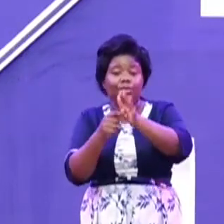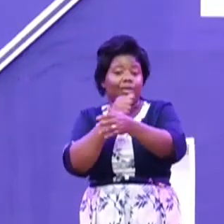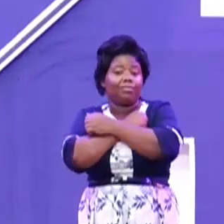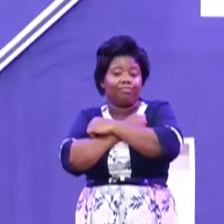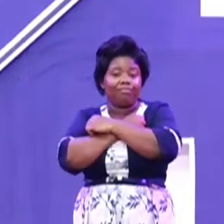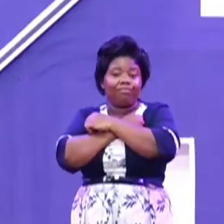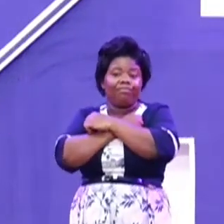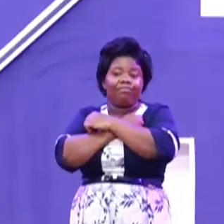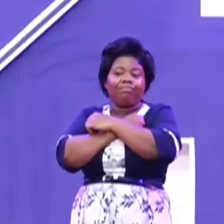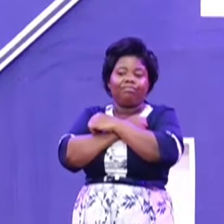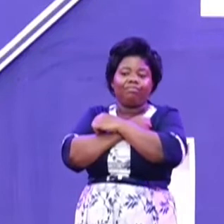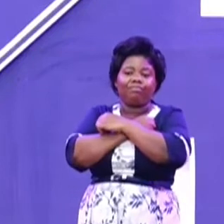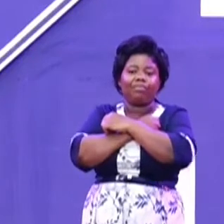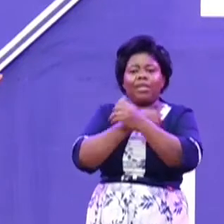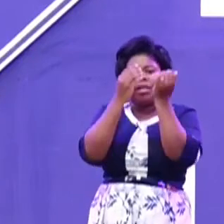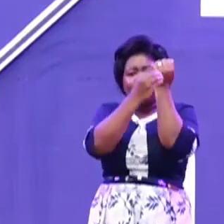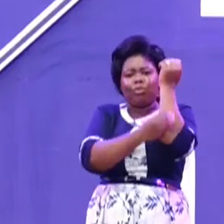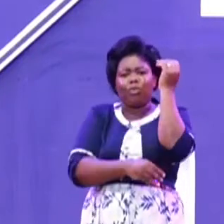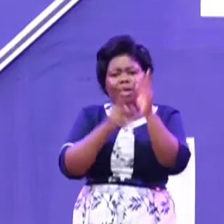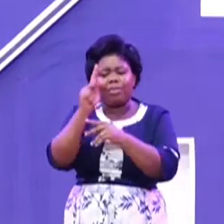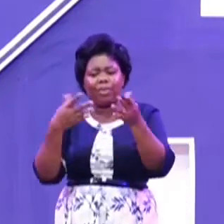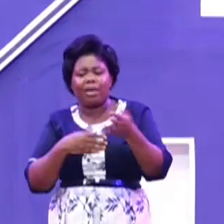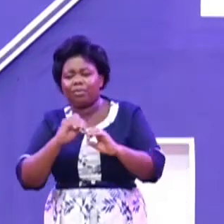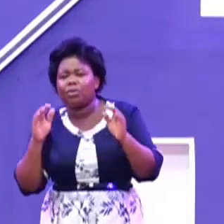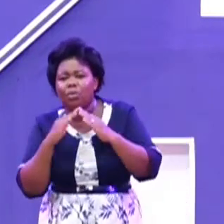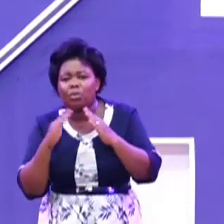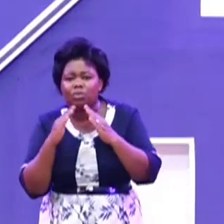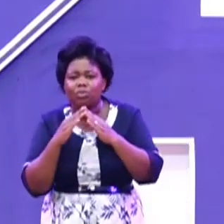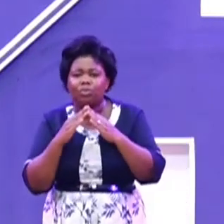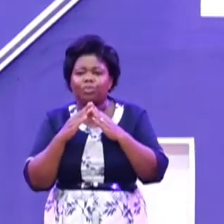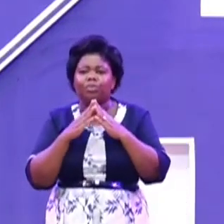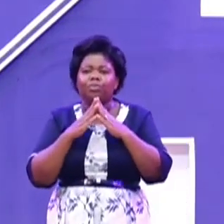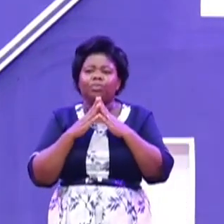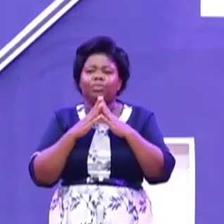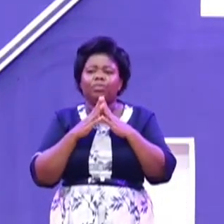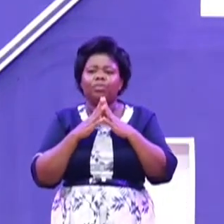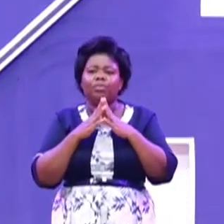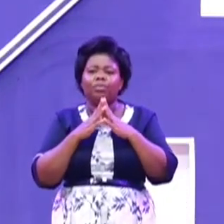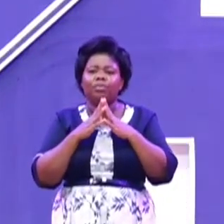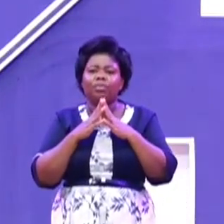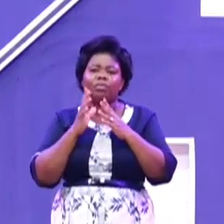love. Homeless poor. Eliya babava batayina wakusula.